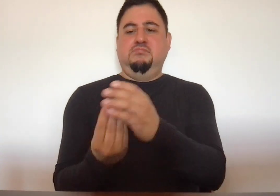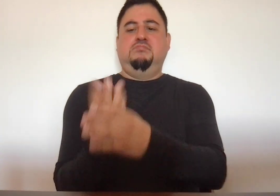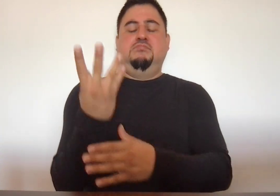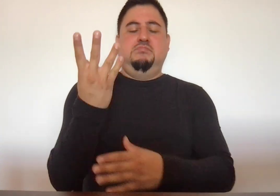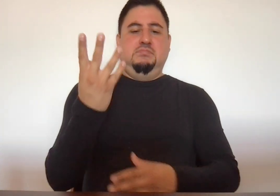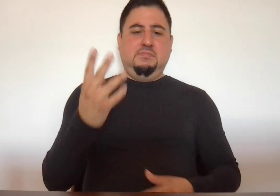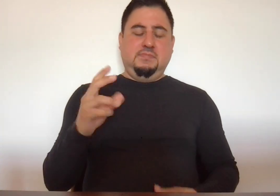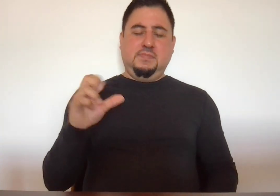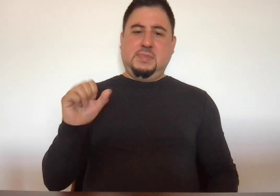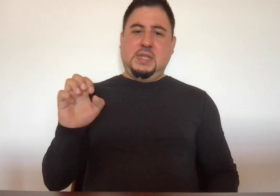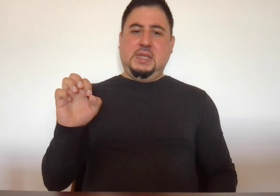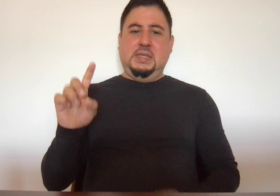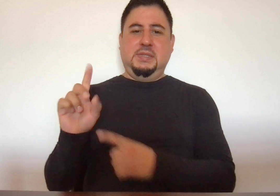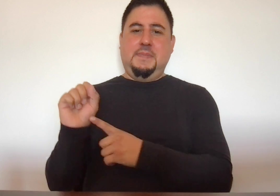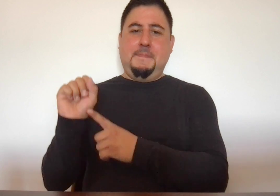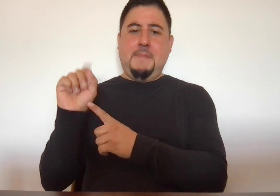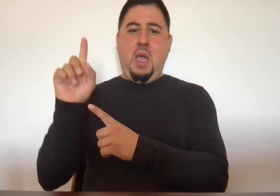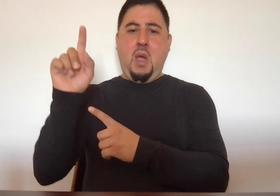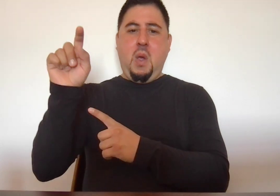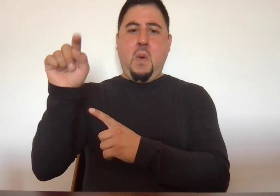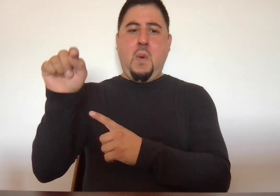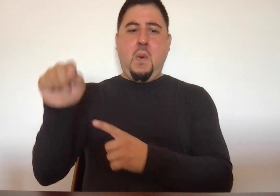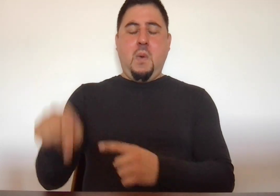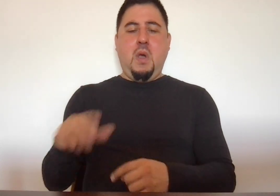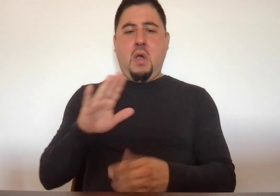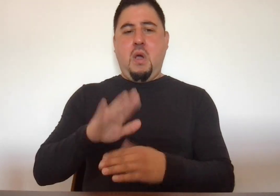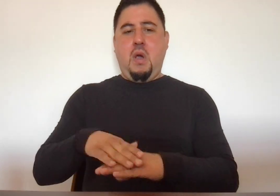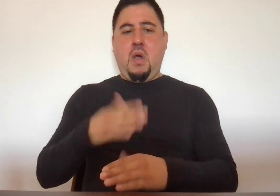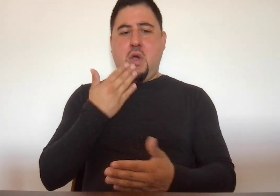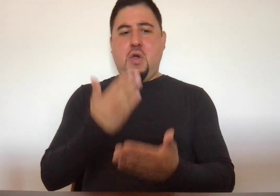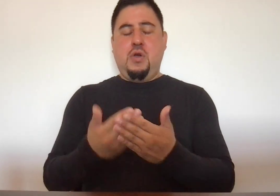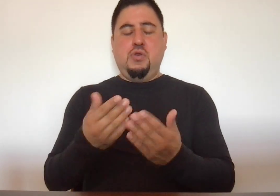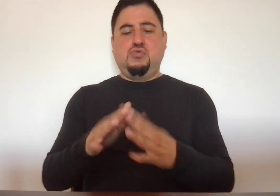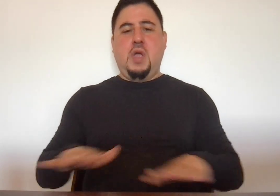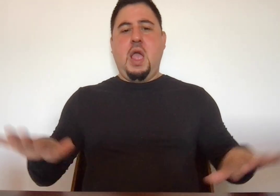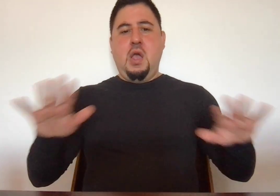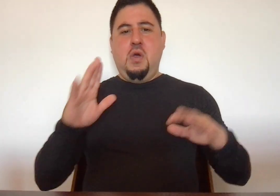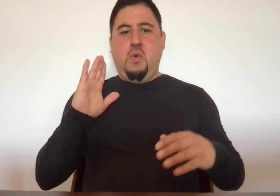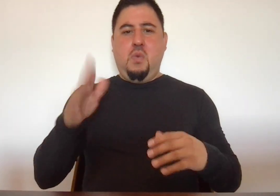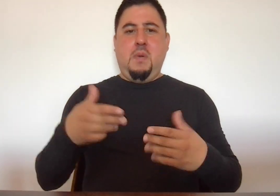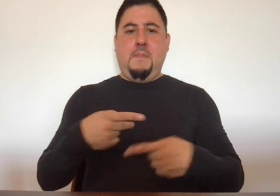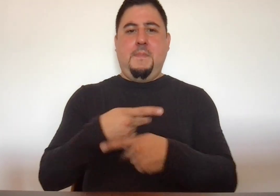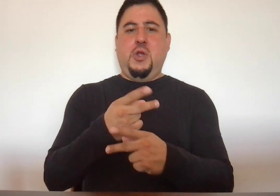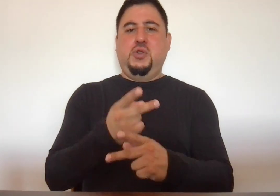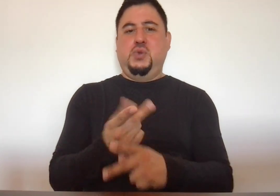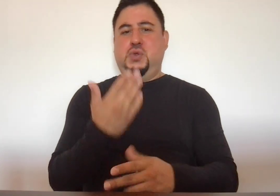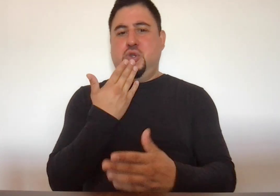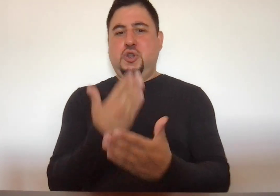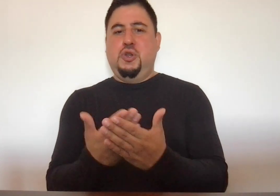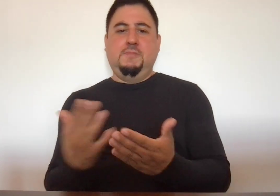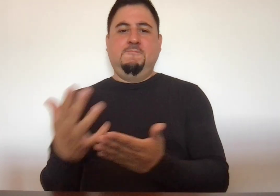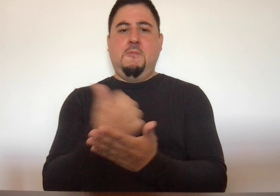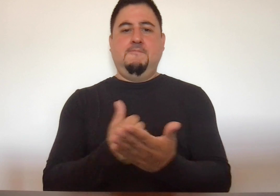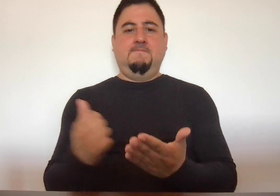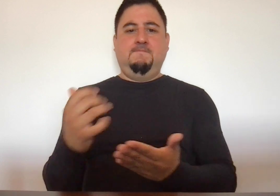seed that falls on good ground will yield a fruit or harvest.